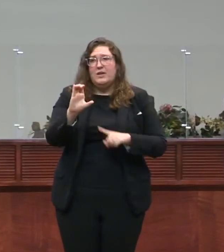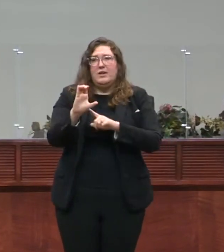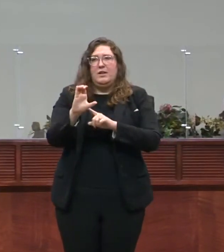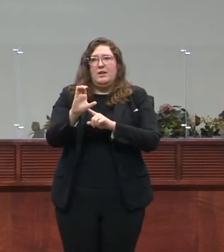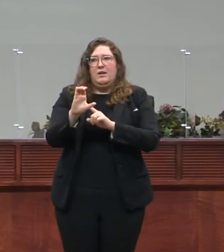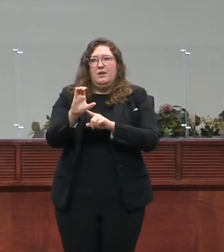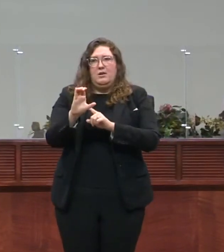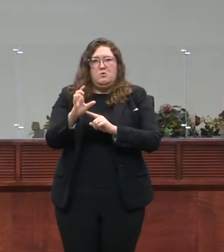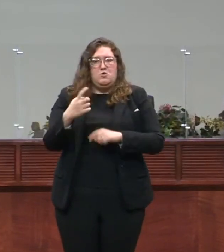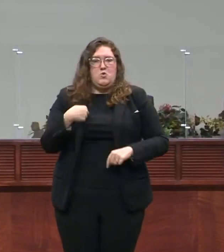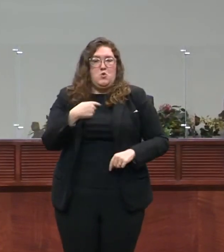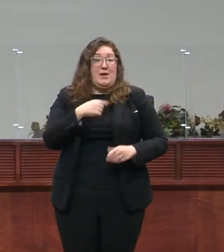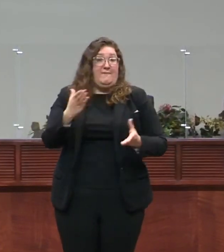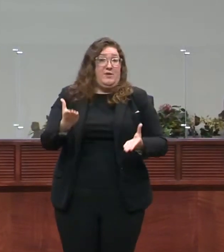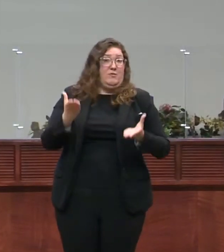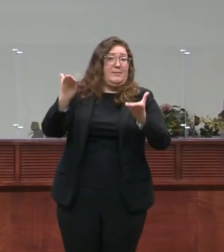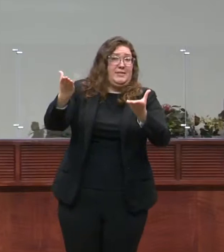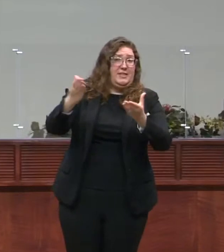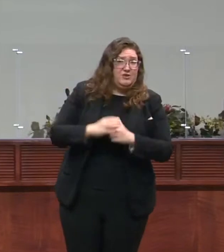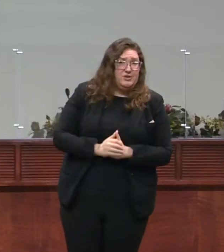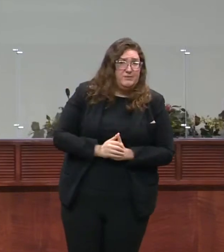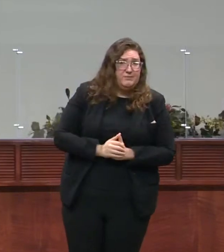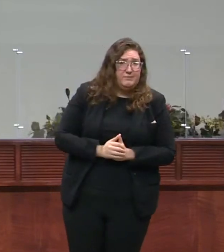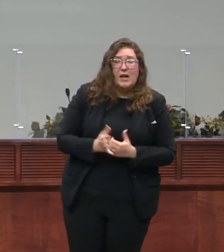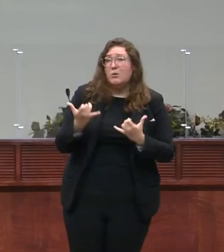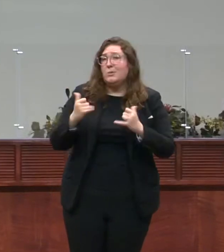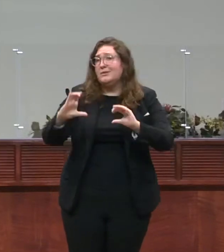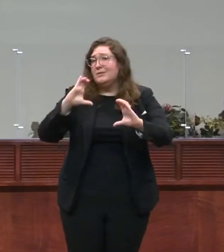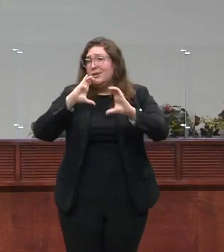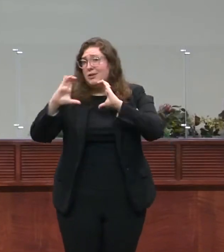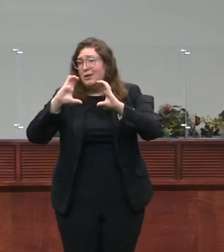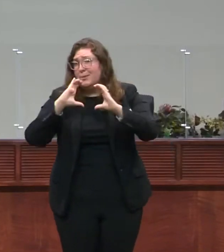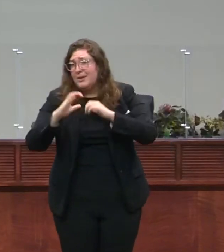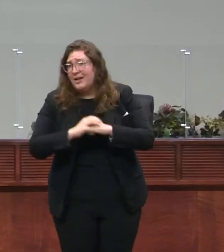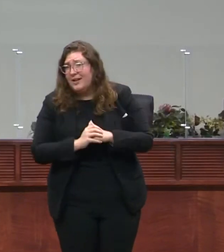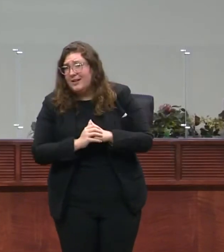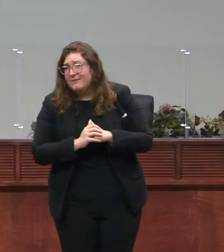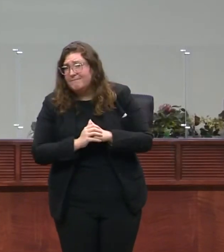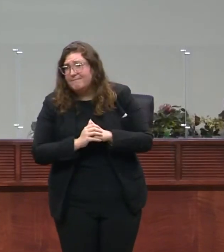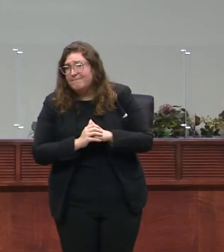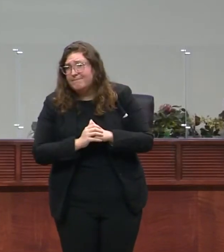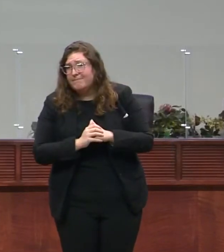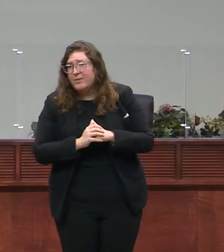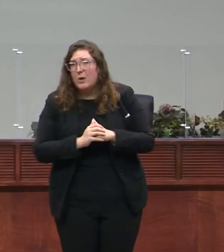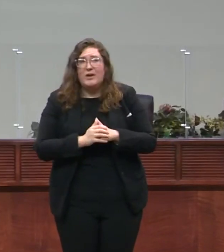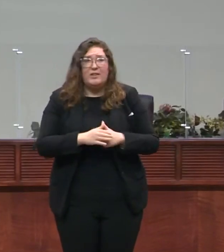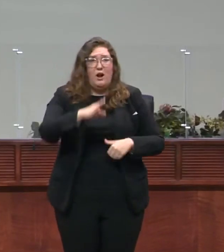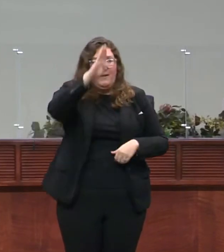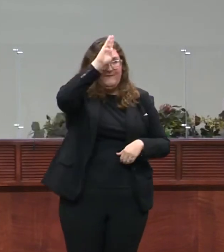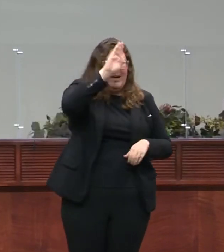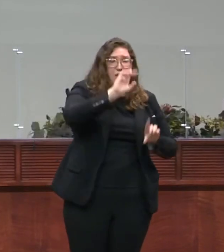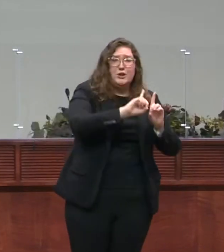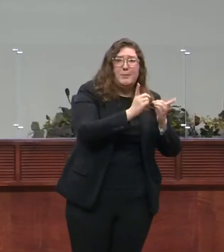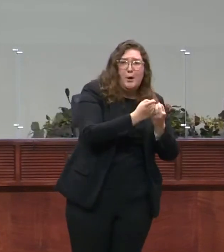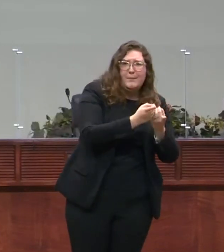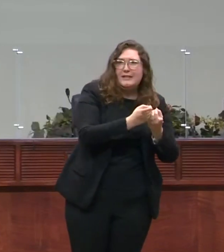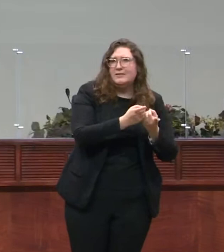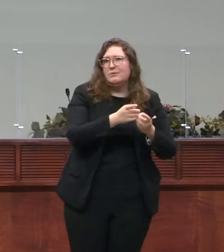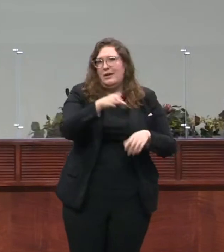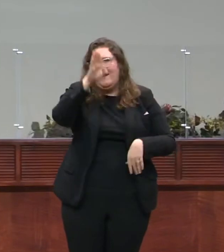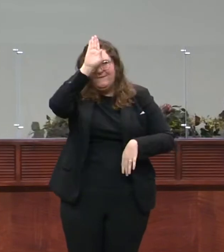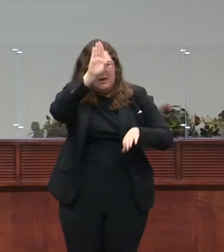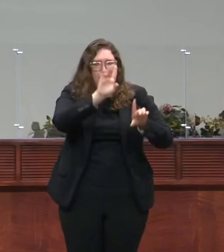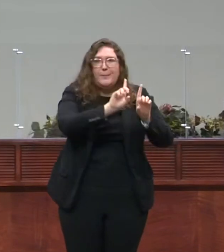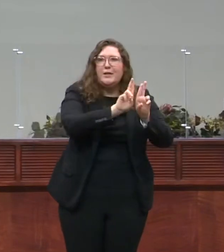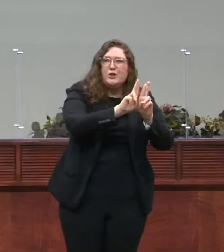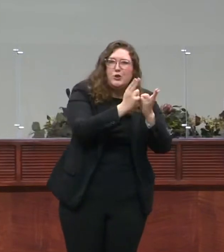made a directive. We're still in communication with our fire union, all of our other unions at this point,